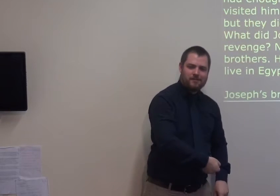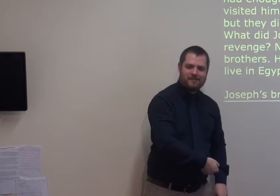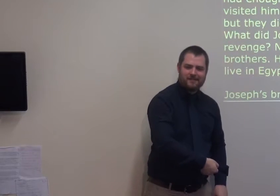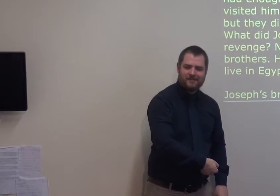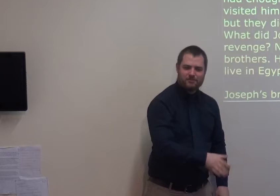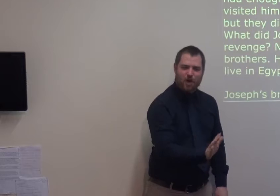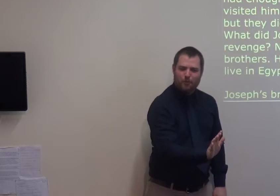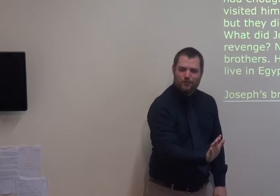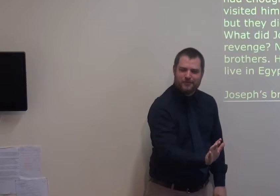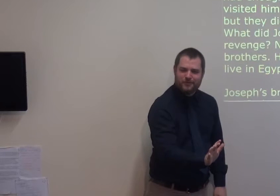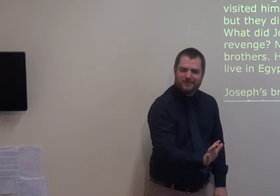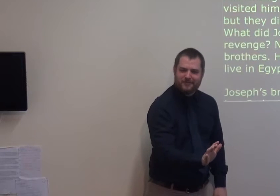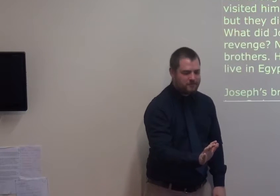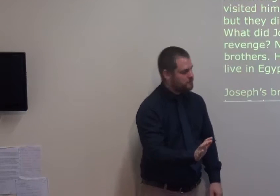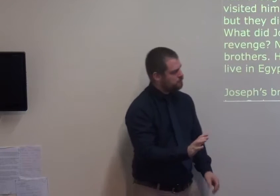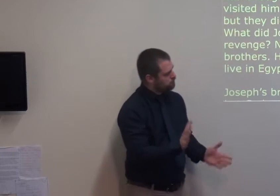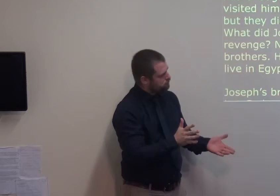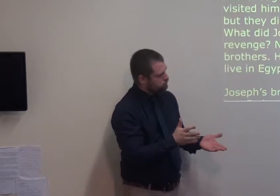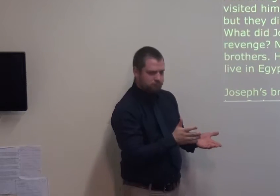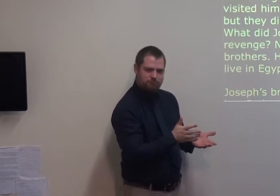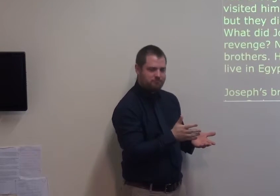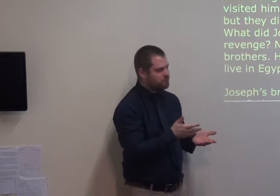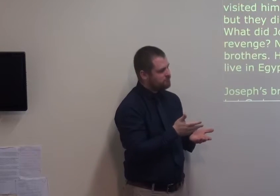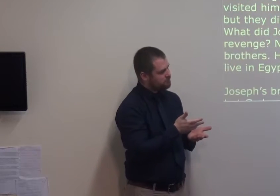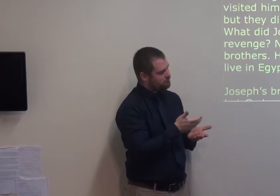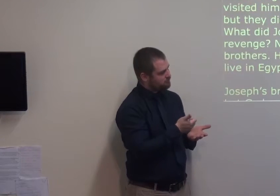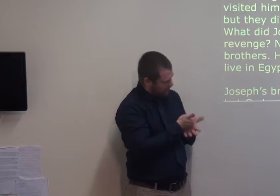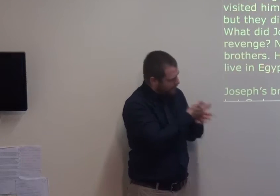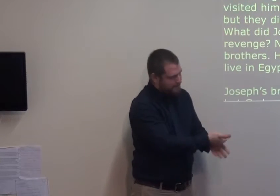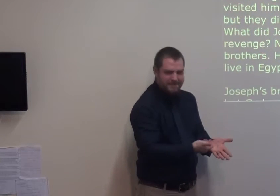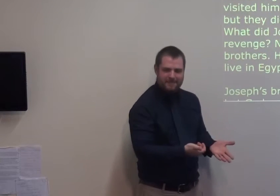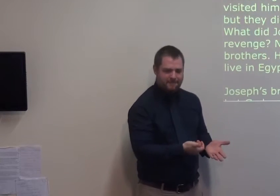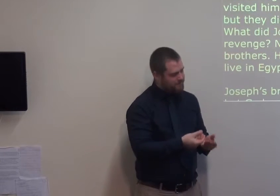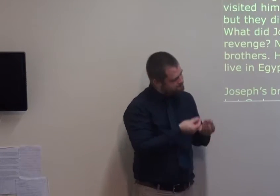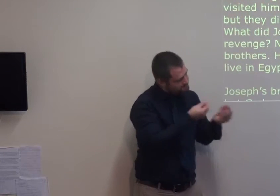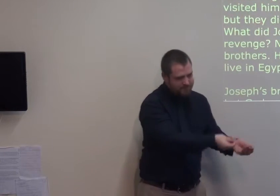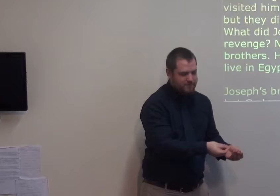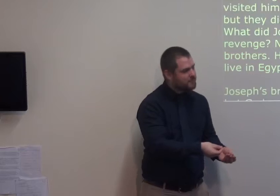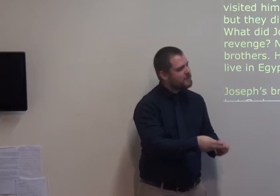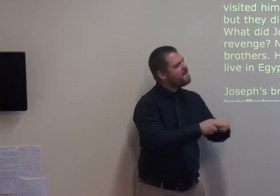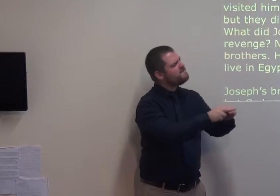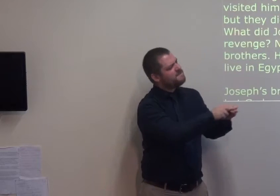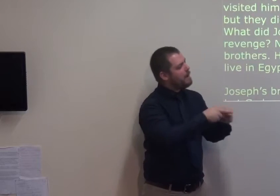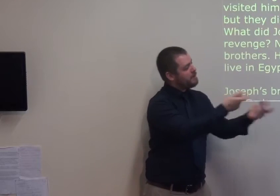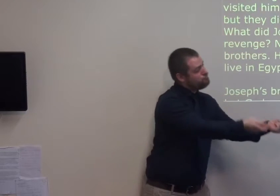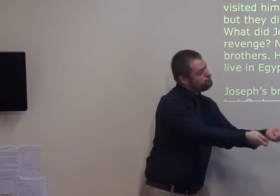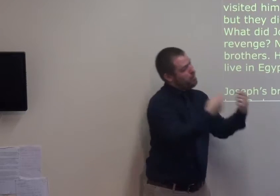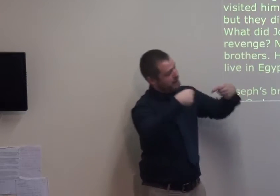No. Joseph gave his brothers. He brought his family to live in Egypt.